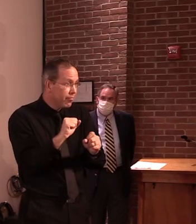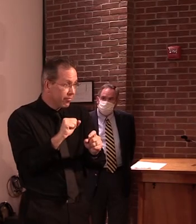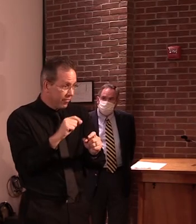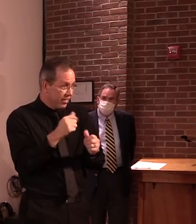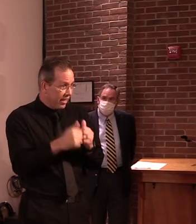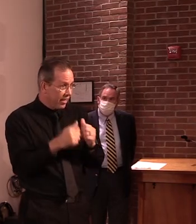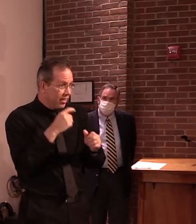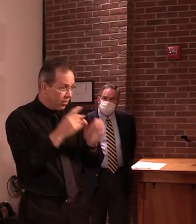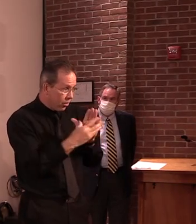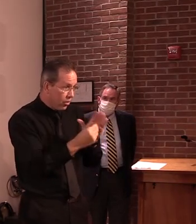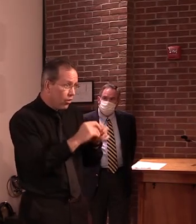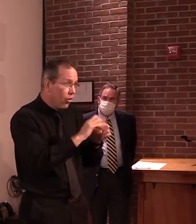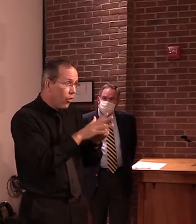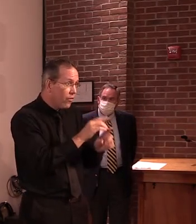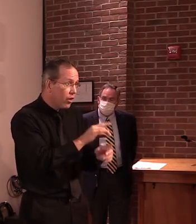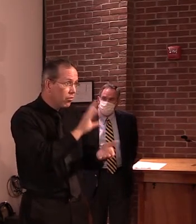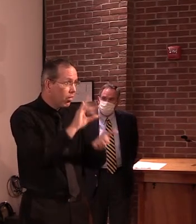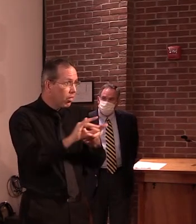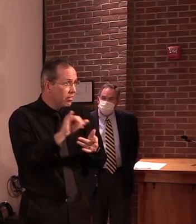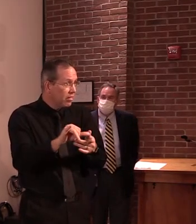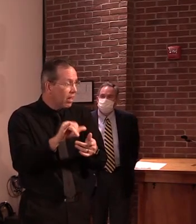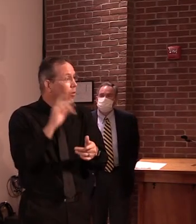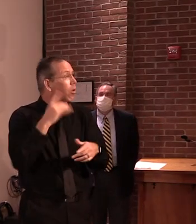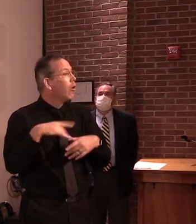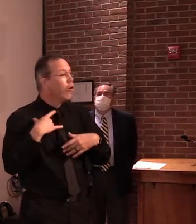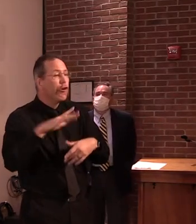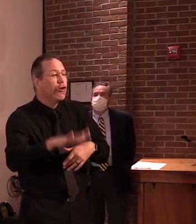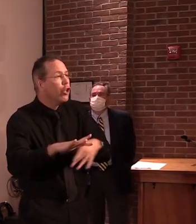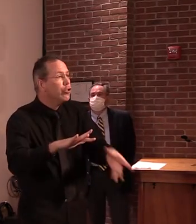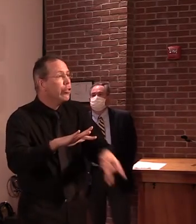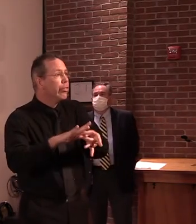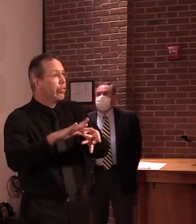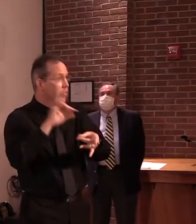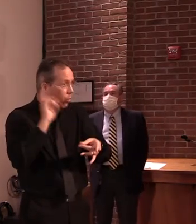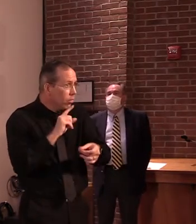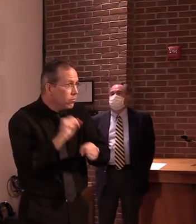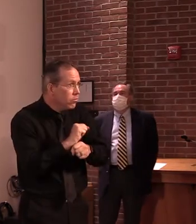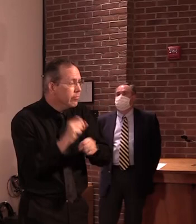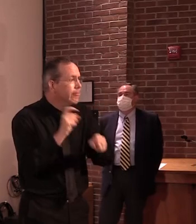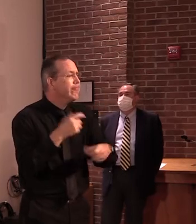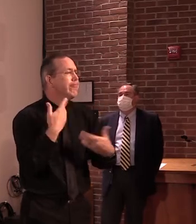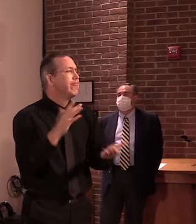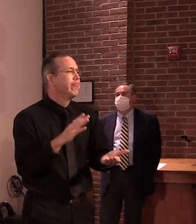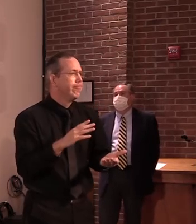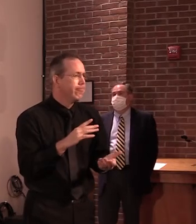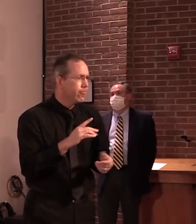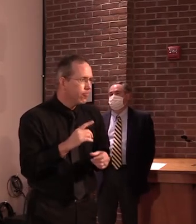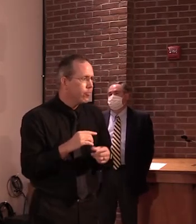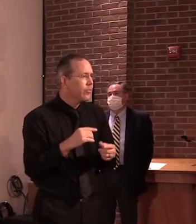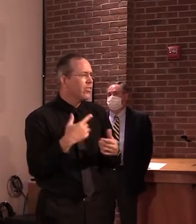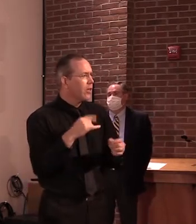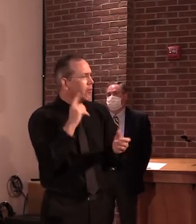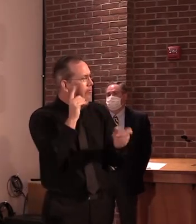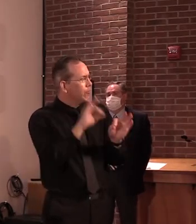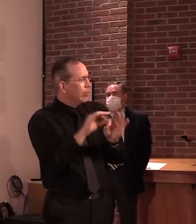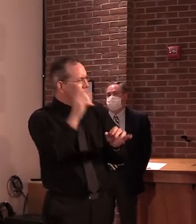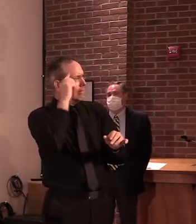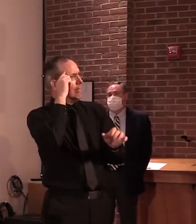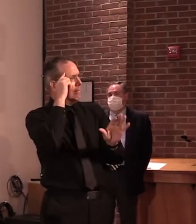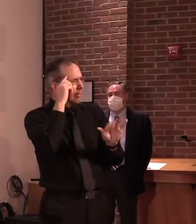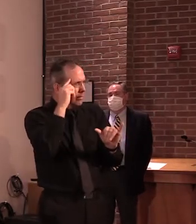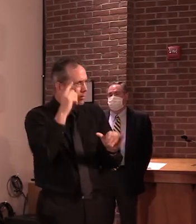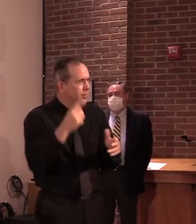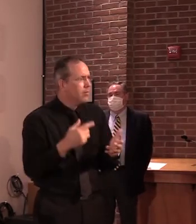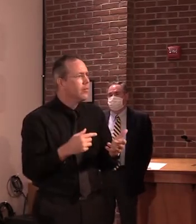you. So keep that in mind. And the 72 hours was on certain surfaces, and